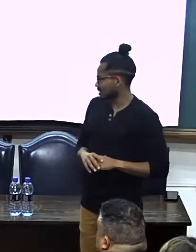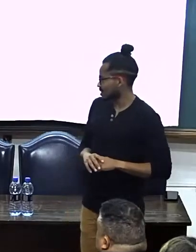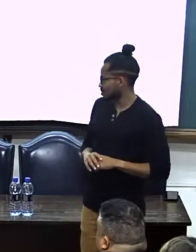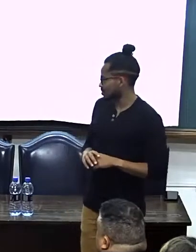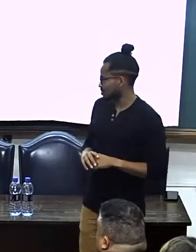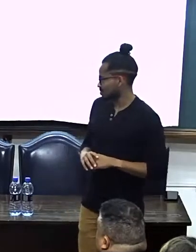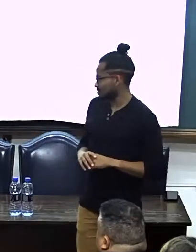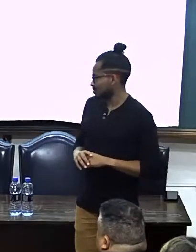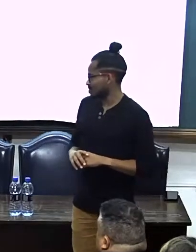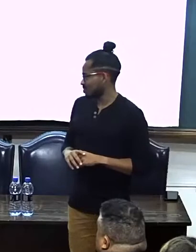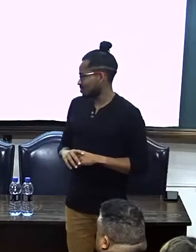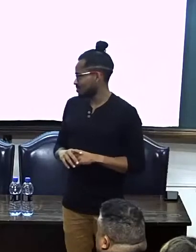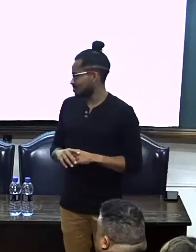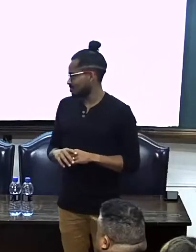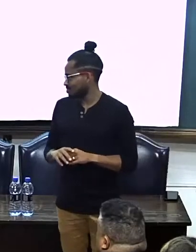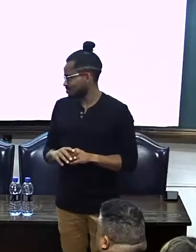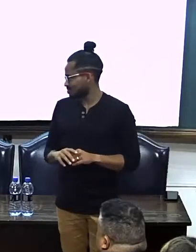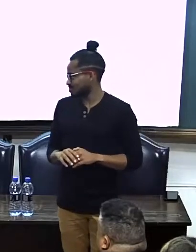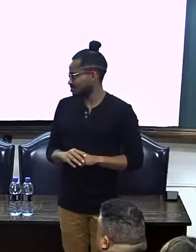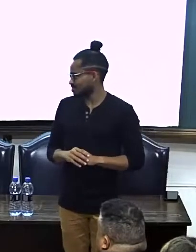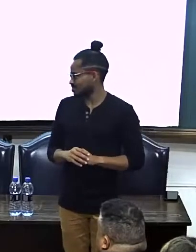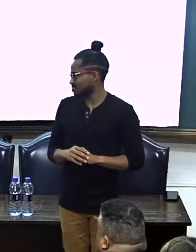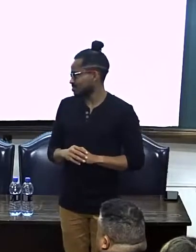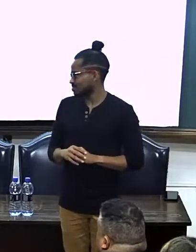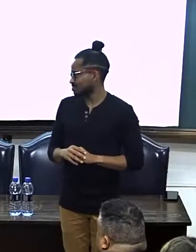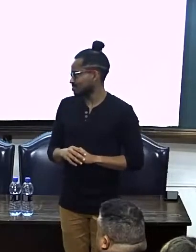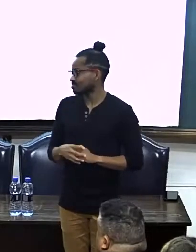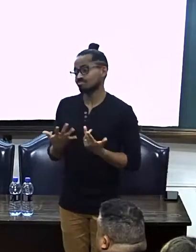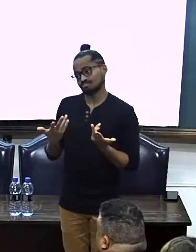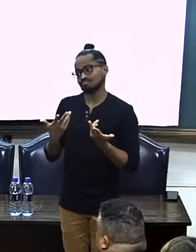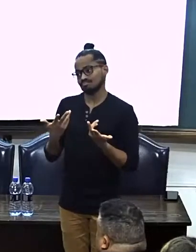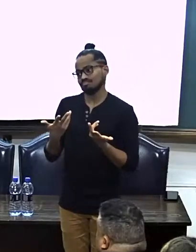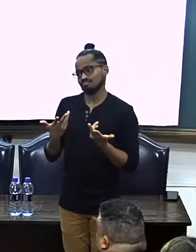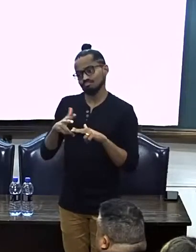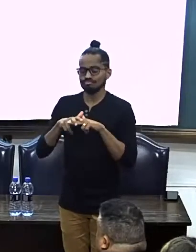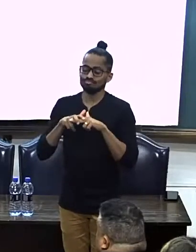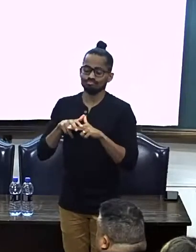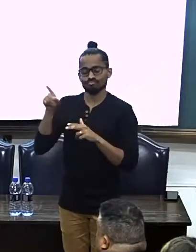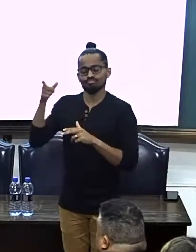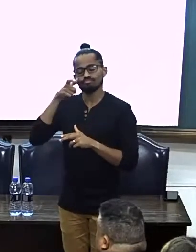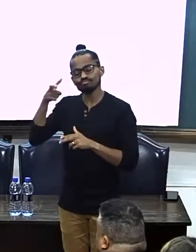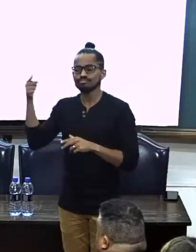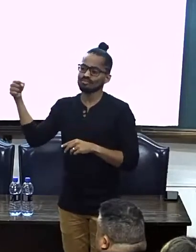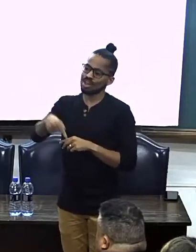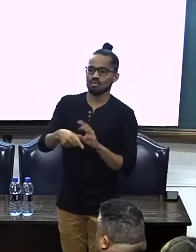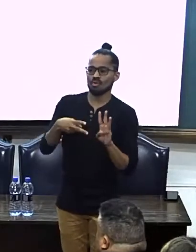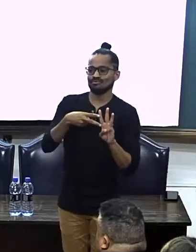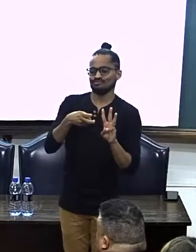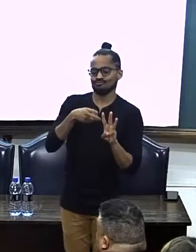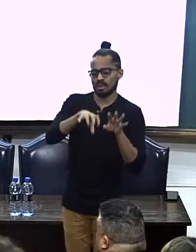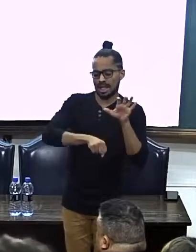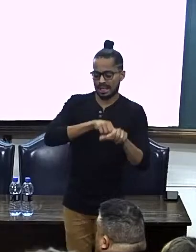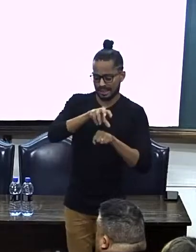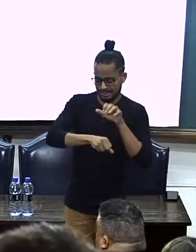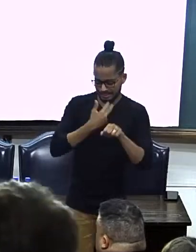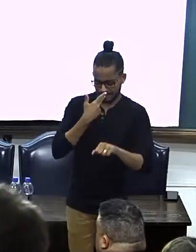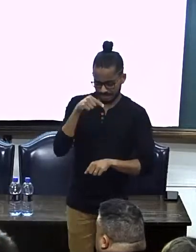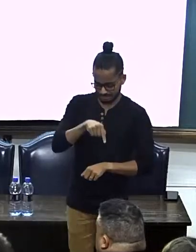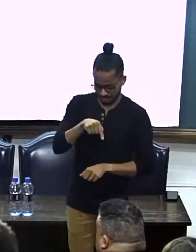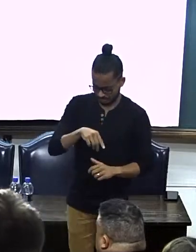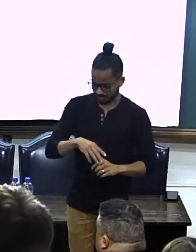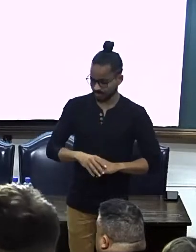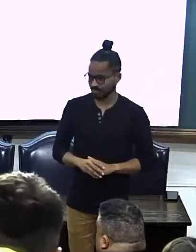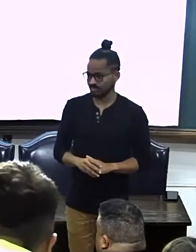guess. So that's why he was interested in Kangan nasals.